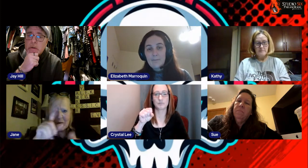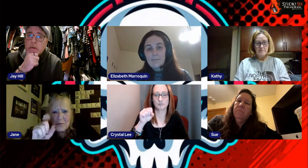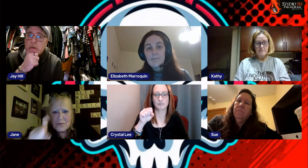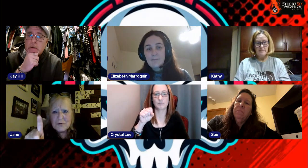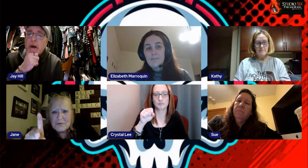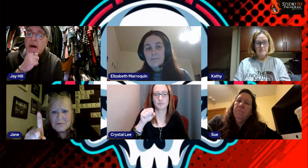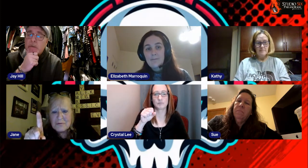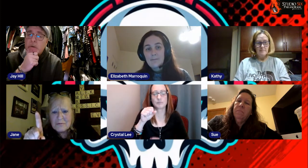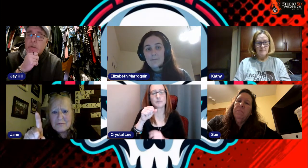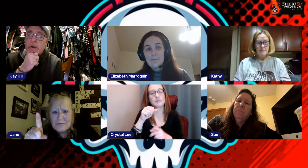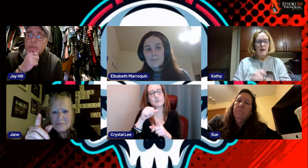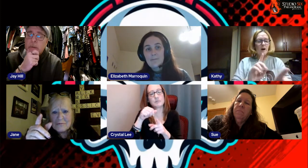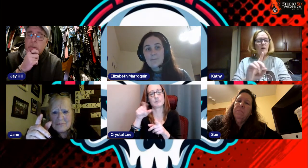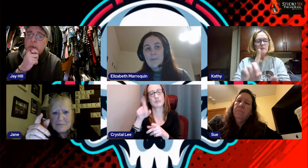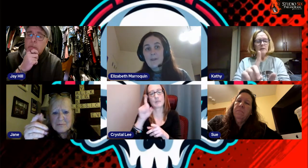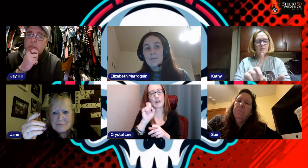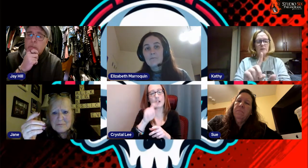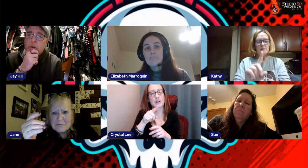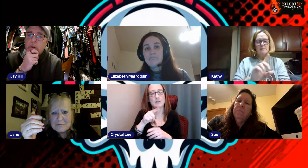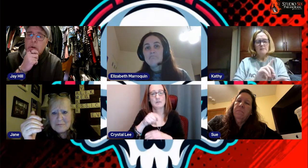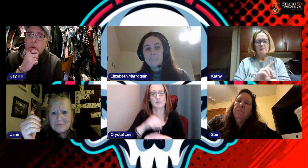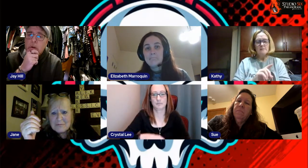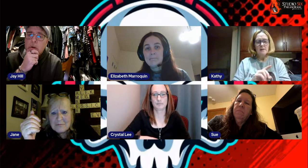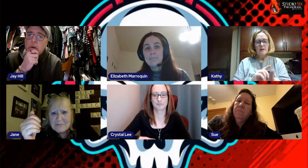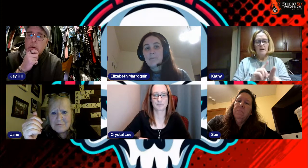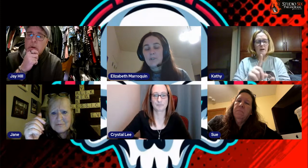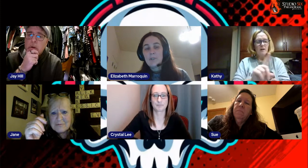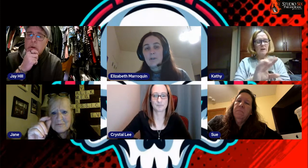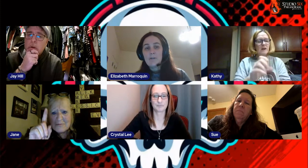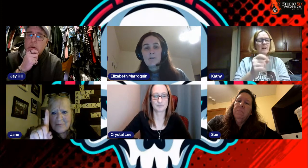Yes. Have you crossed people over?